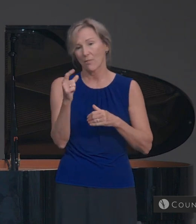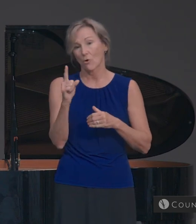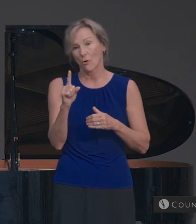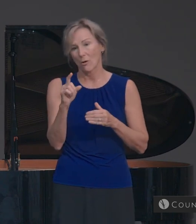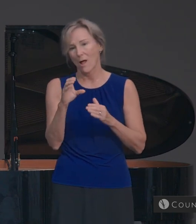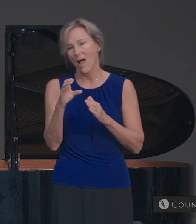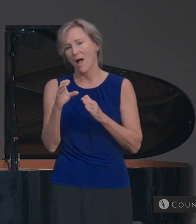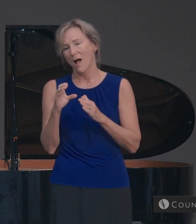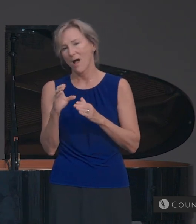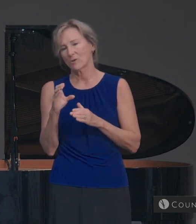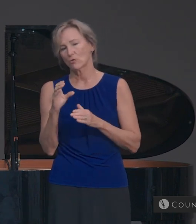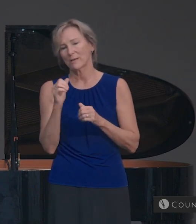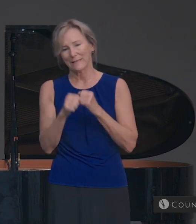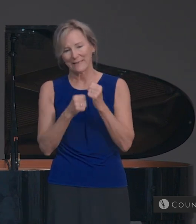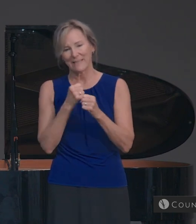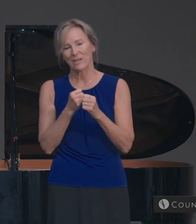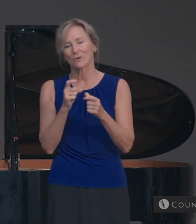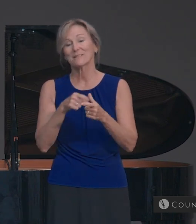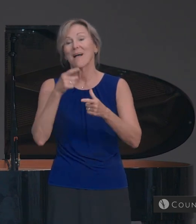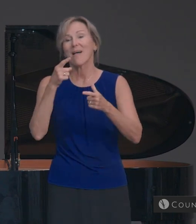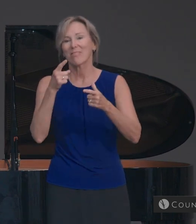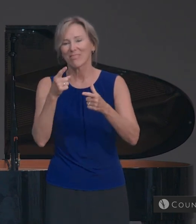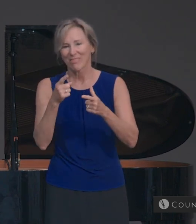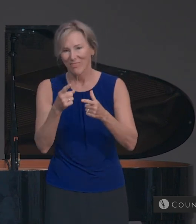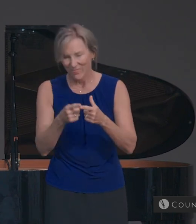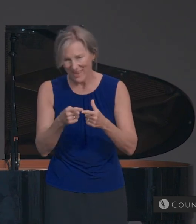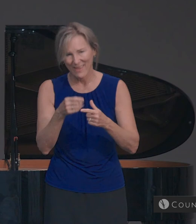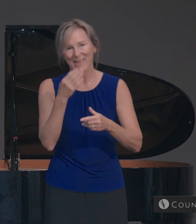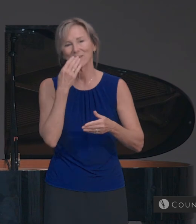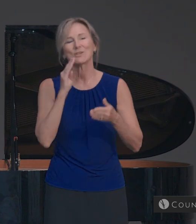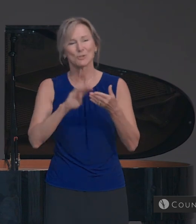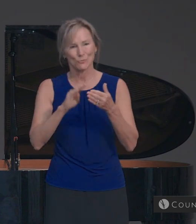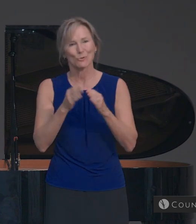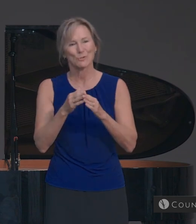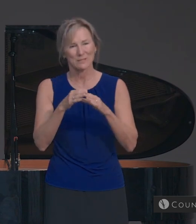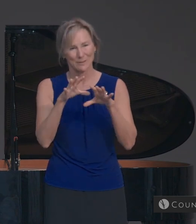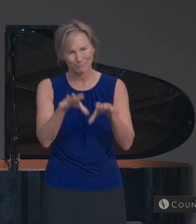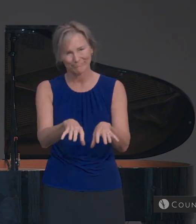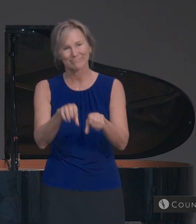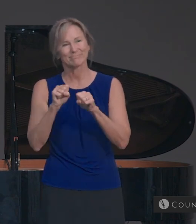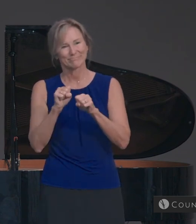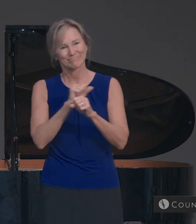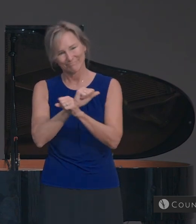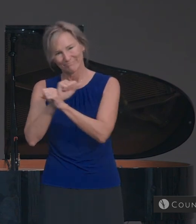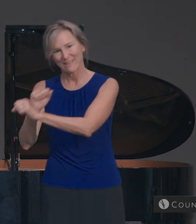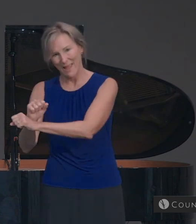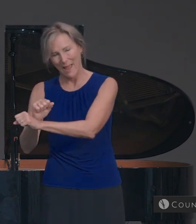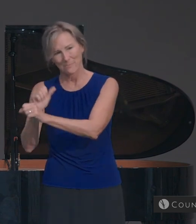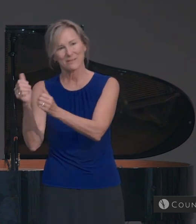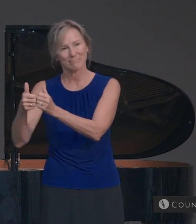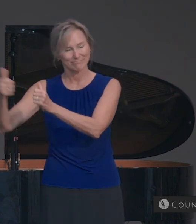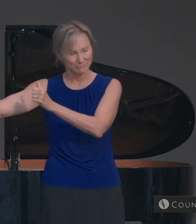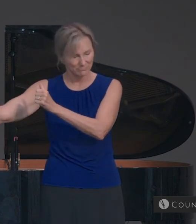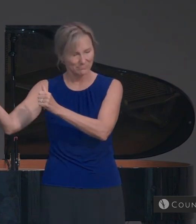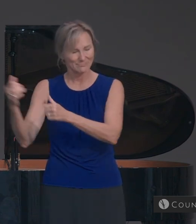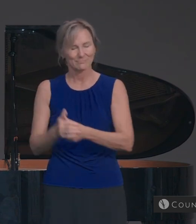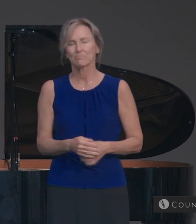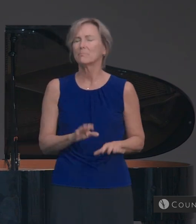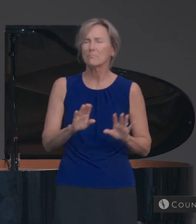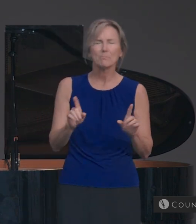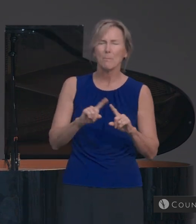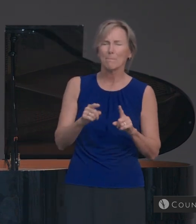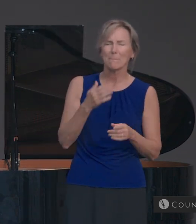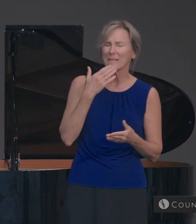taken captive, that Judah is taken captive. These reforms lasted for a while. You see, there's good news. There's good